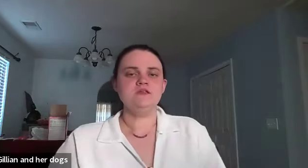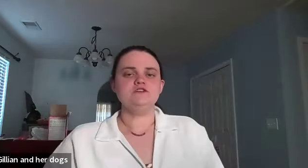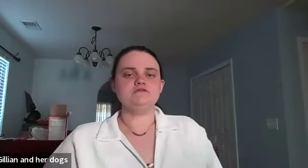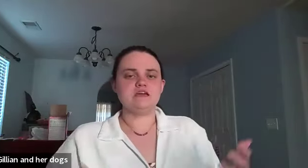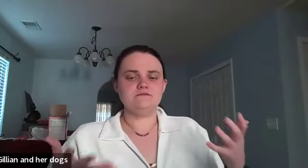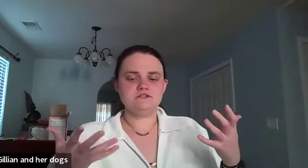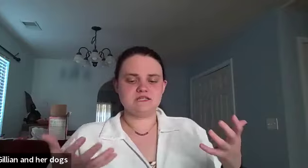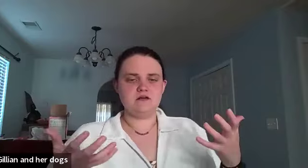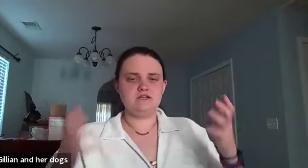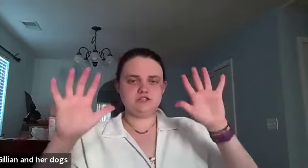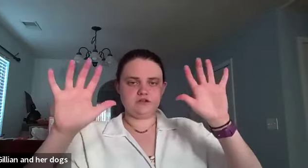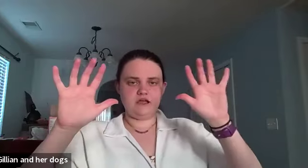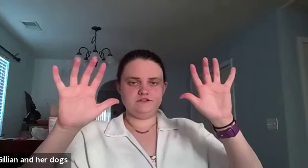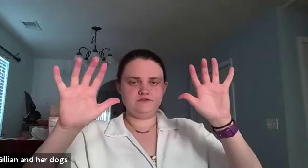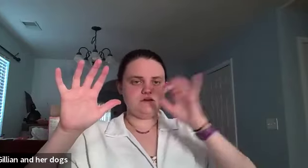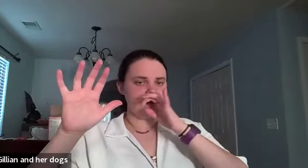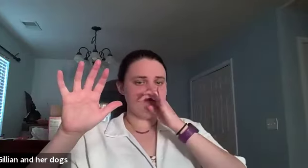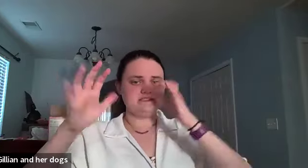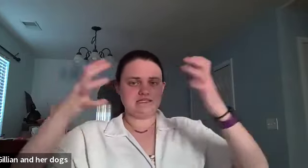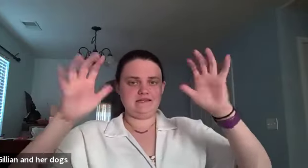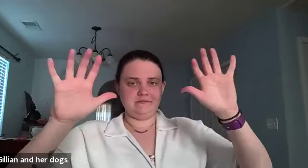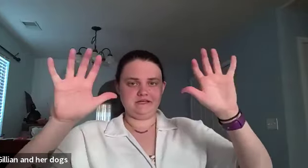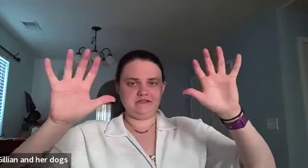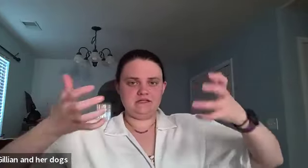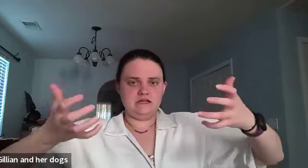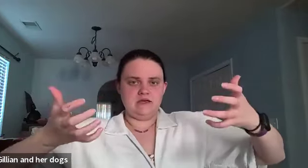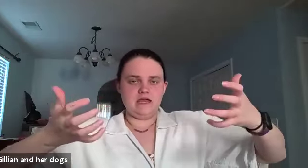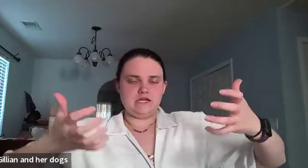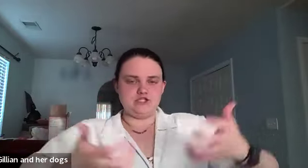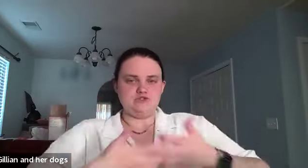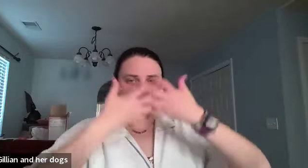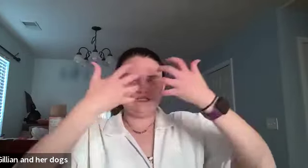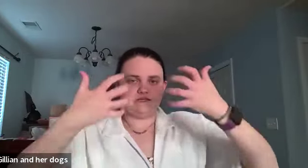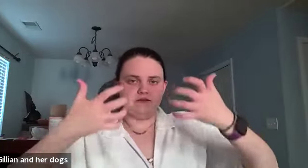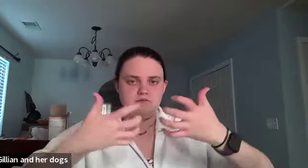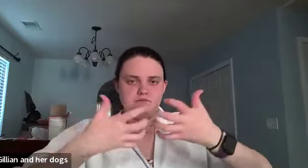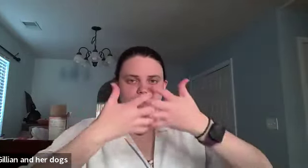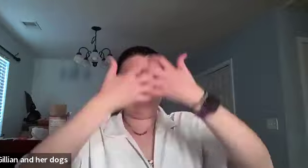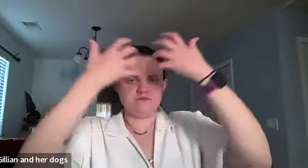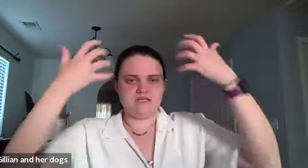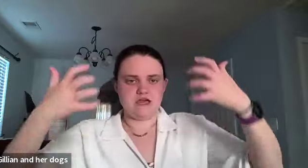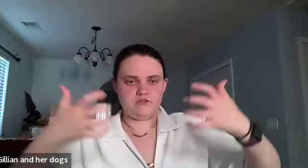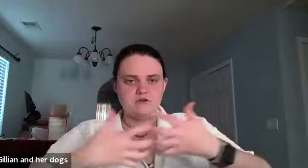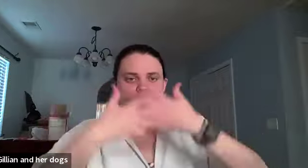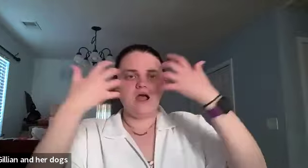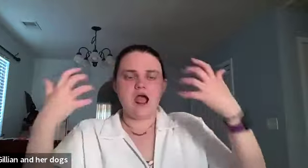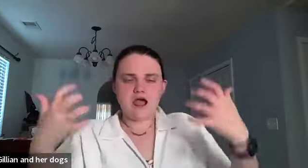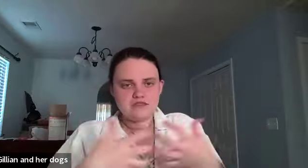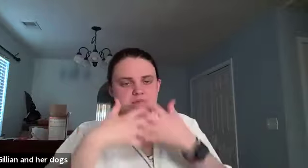Okay. So the sign for salad is you're going to have two fives slightly bent and you just bring them together.